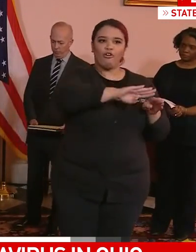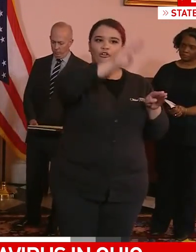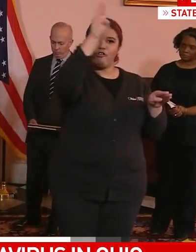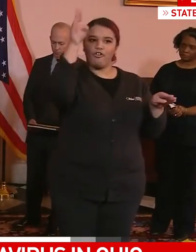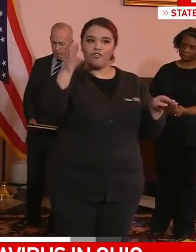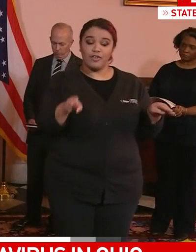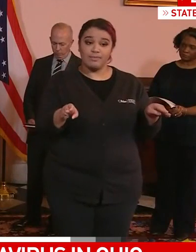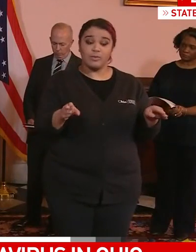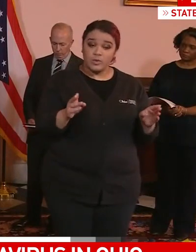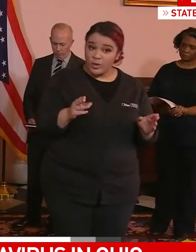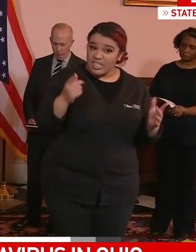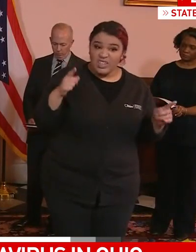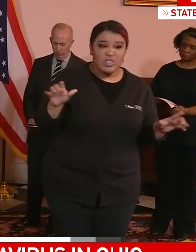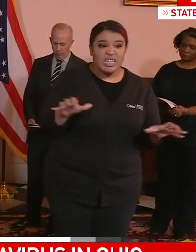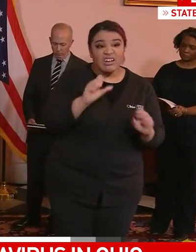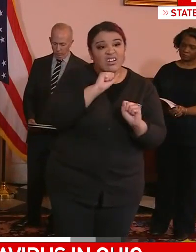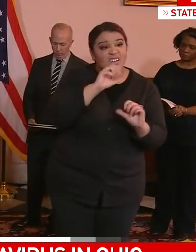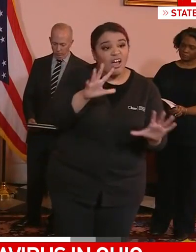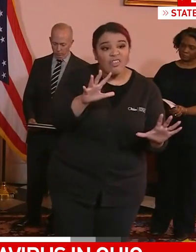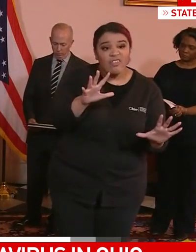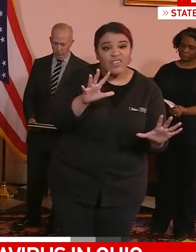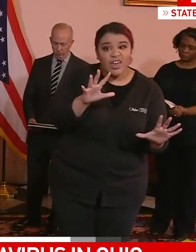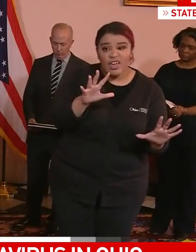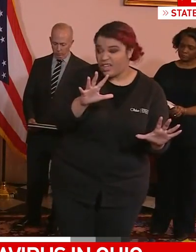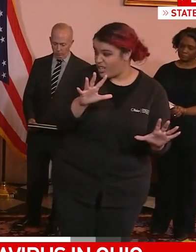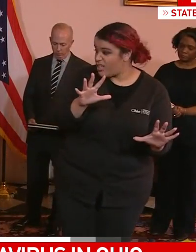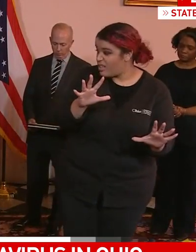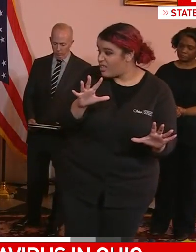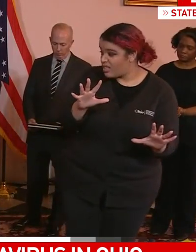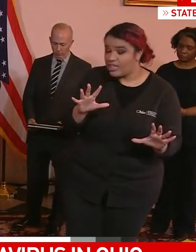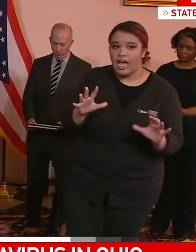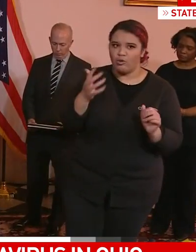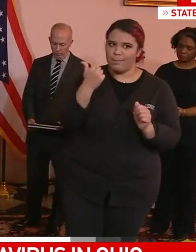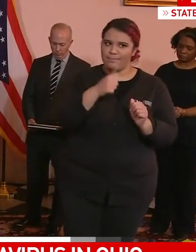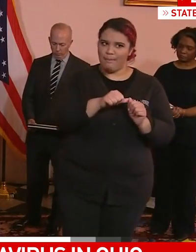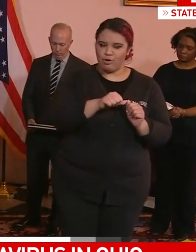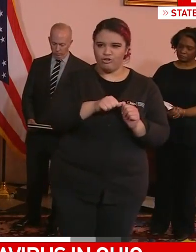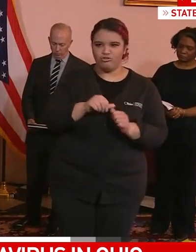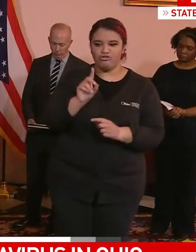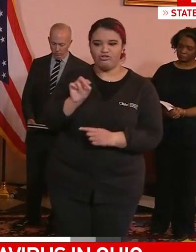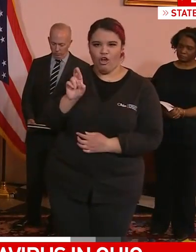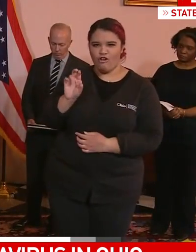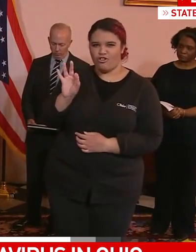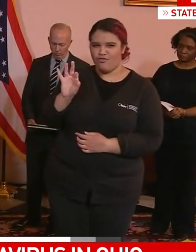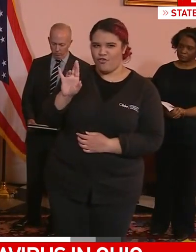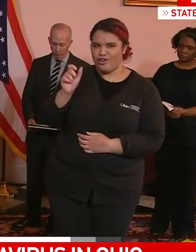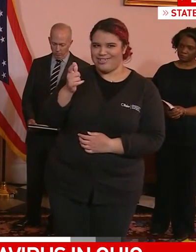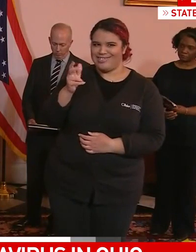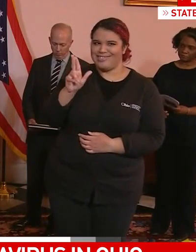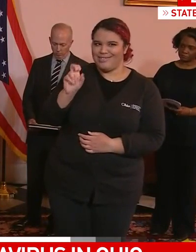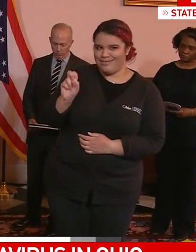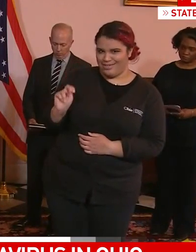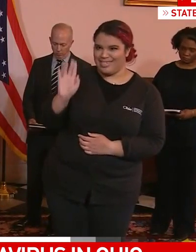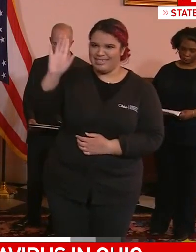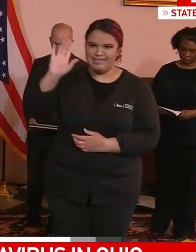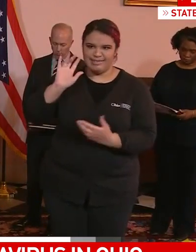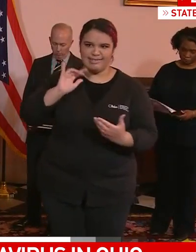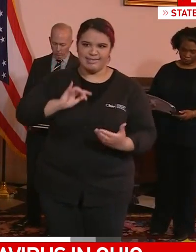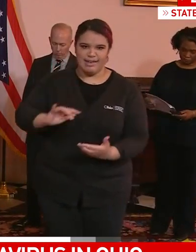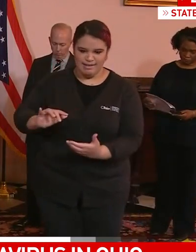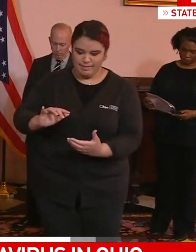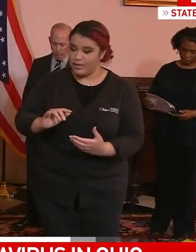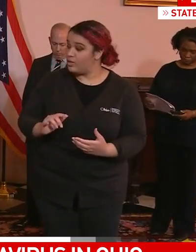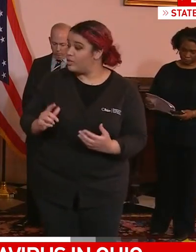did nothing, again, I'll refer you to the UK study by Ferguson, we would see that